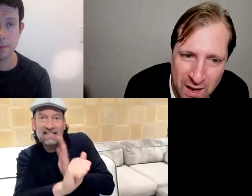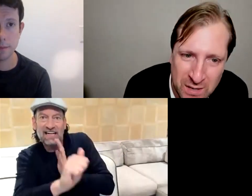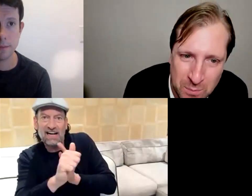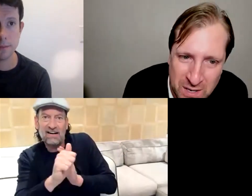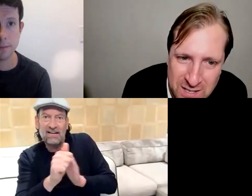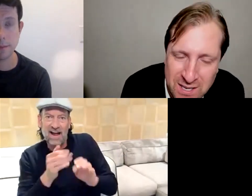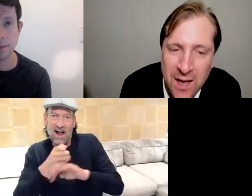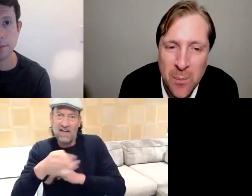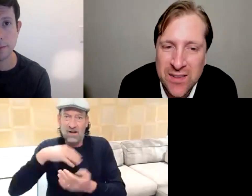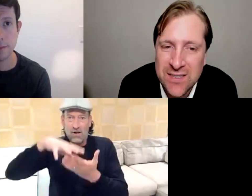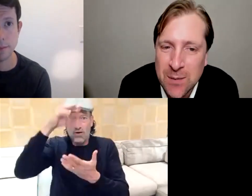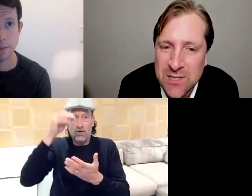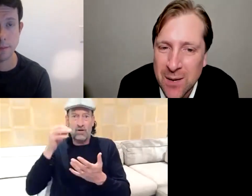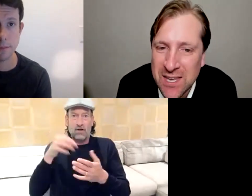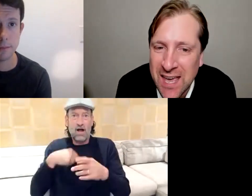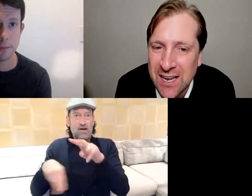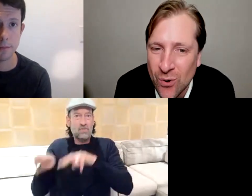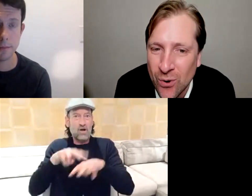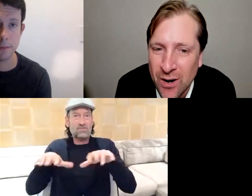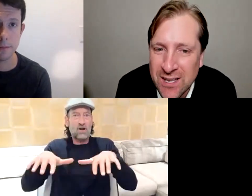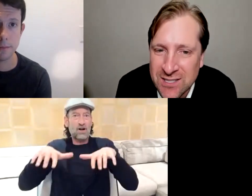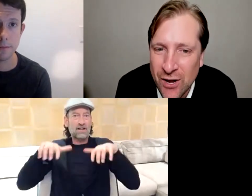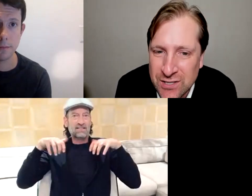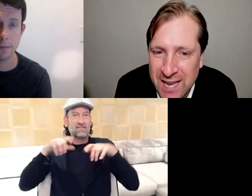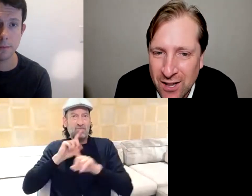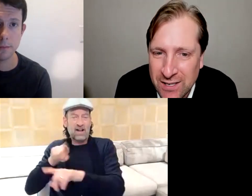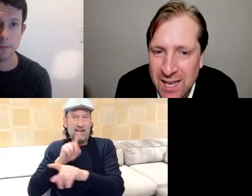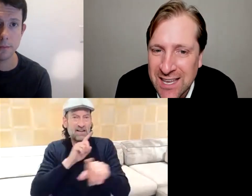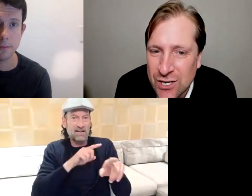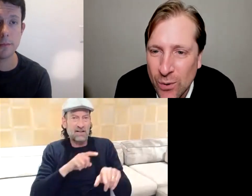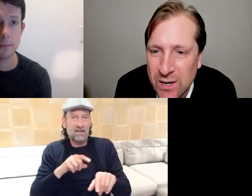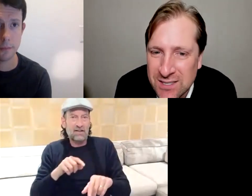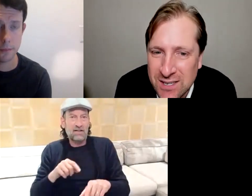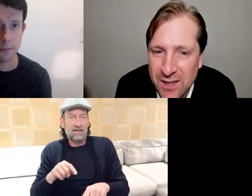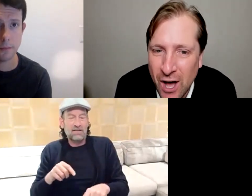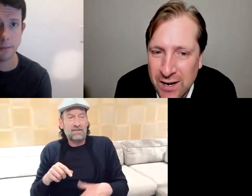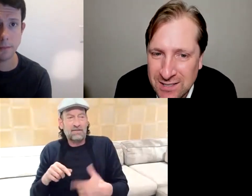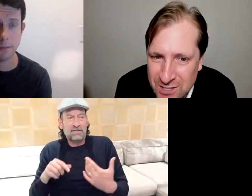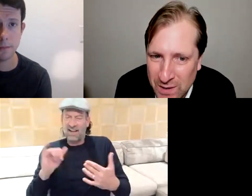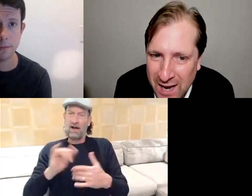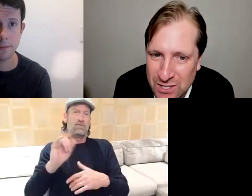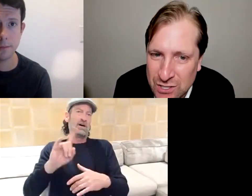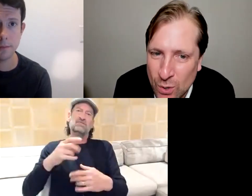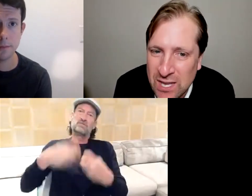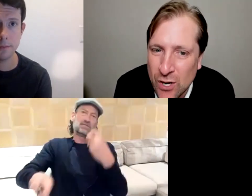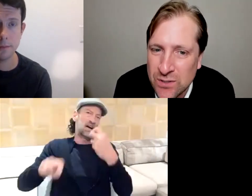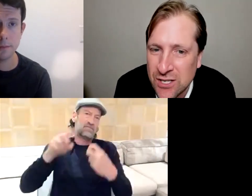for his family business, but at the same time, he can't ignore his daughter's talent. He noticed the audience's